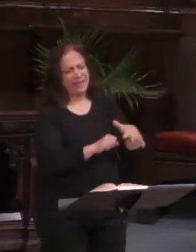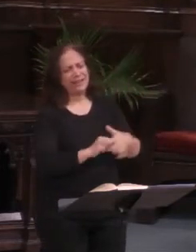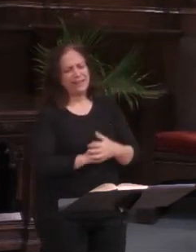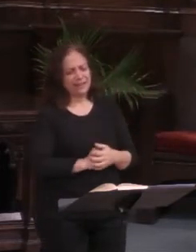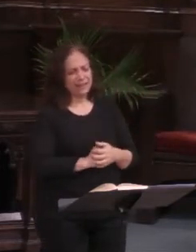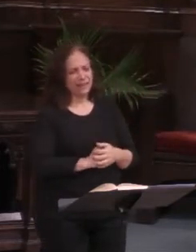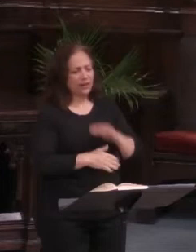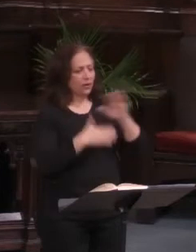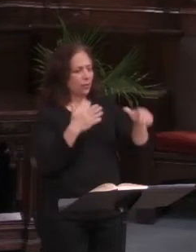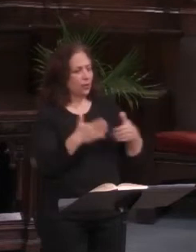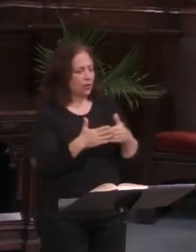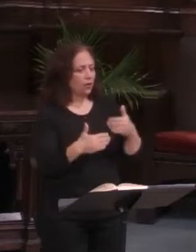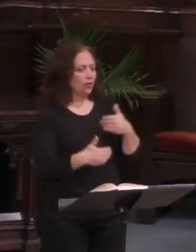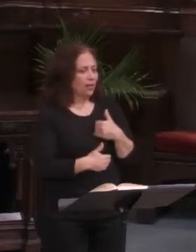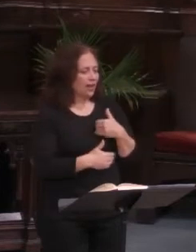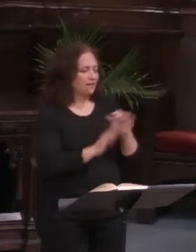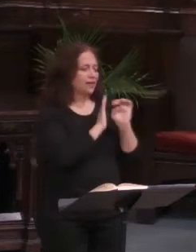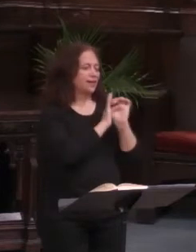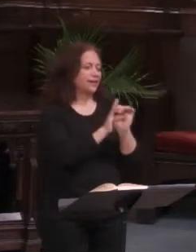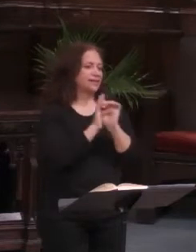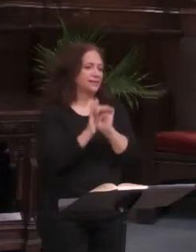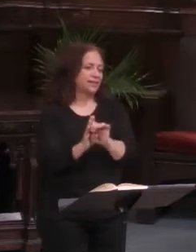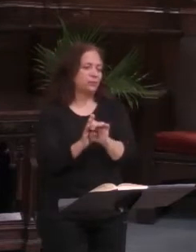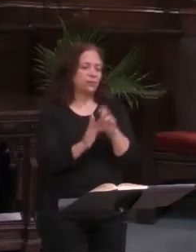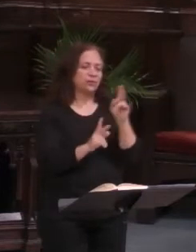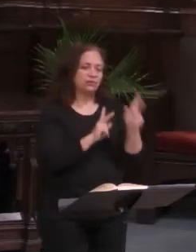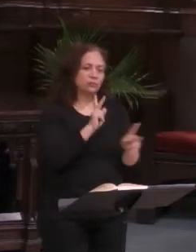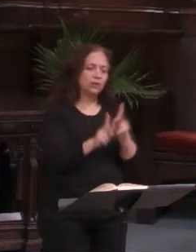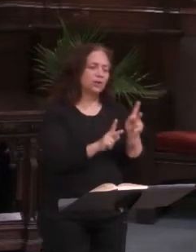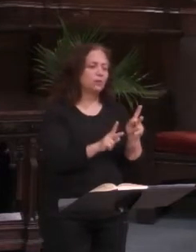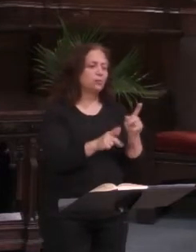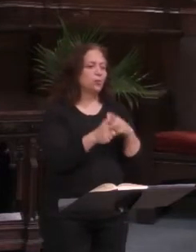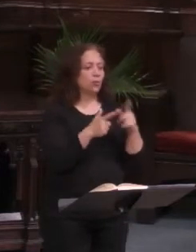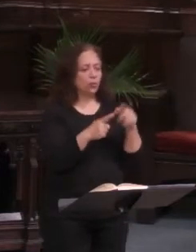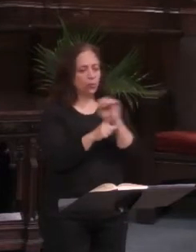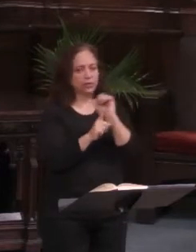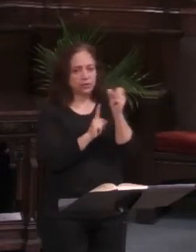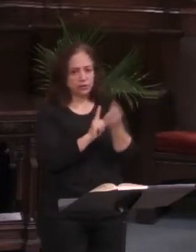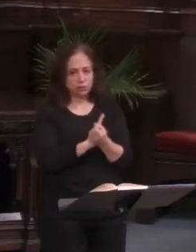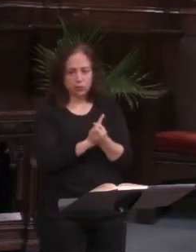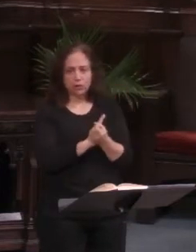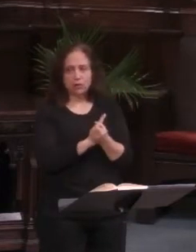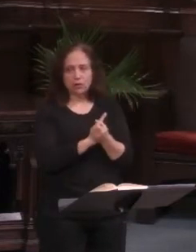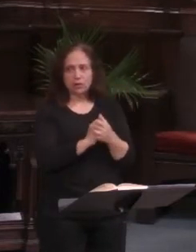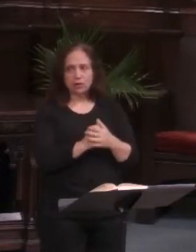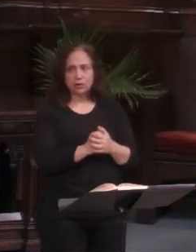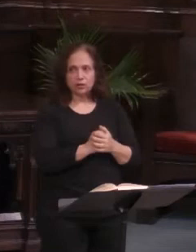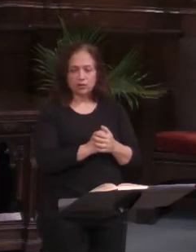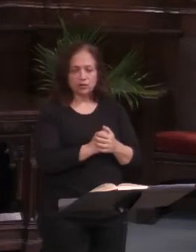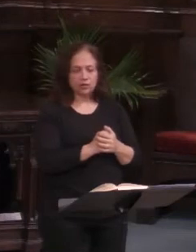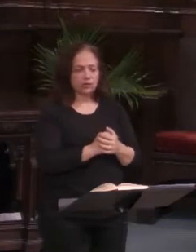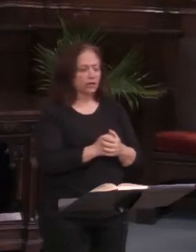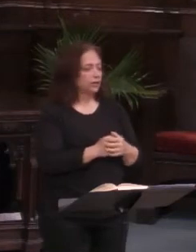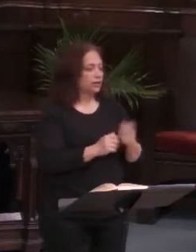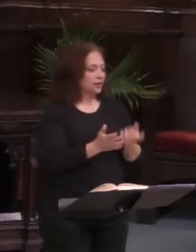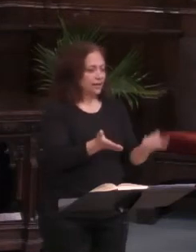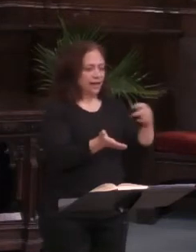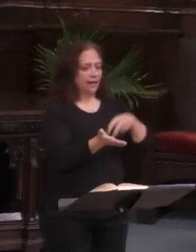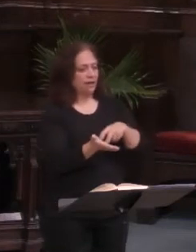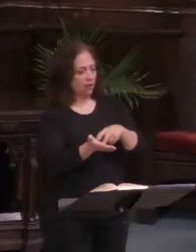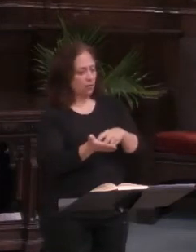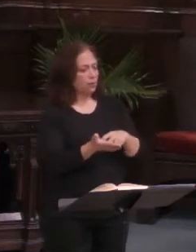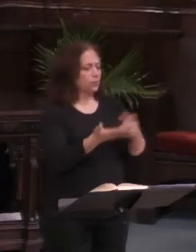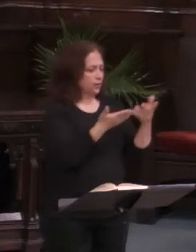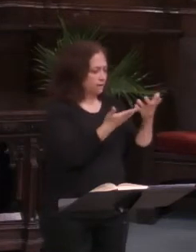We all have examples of people or situations rising after defeat and